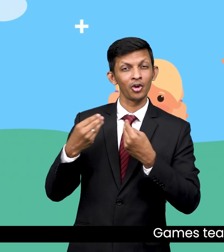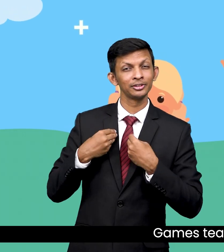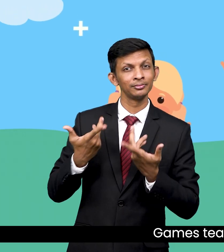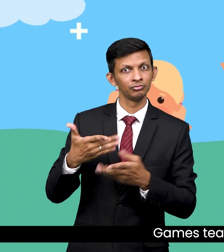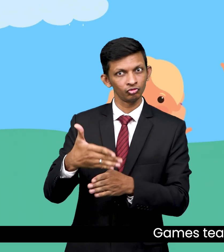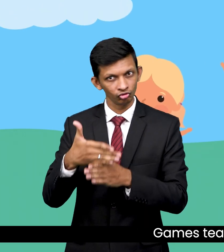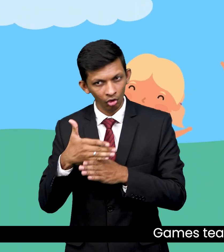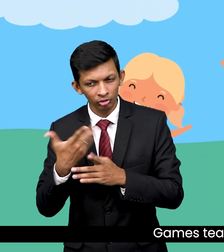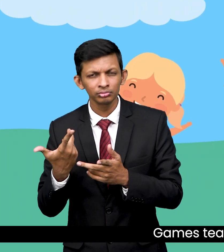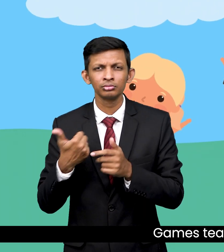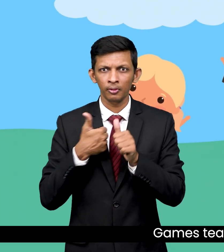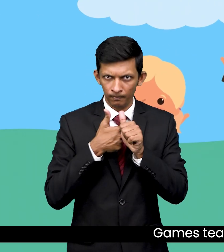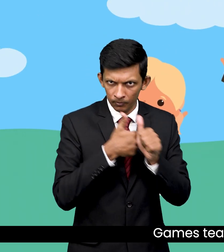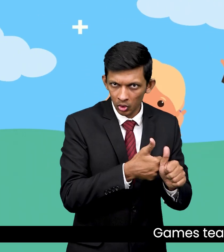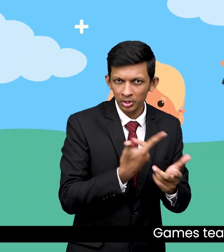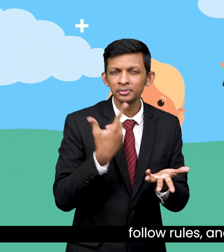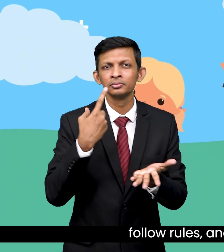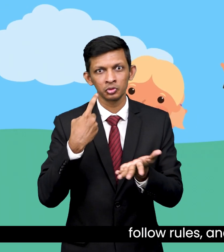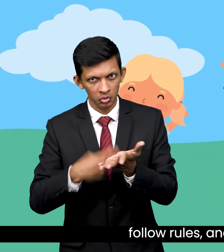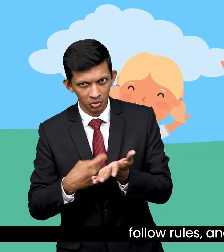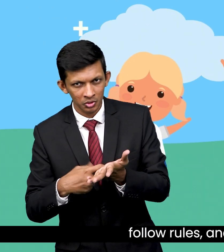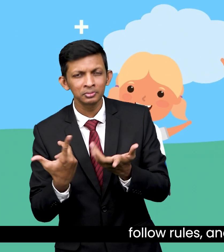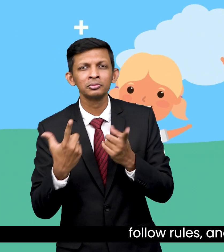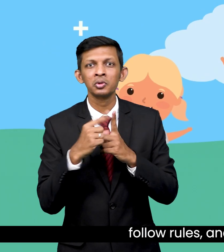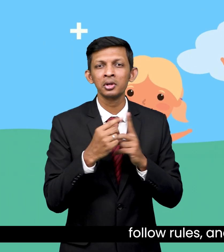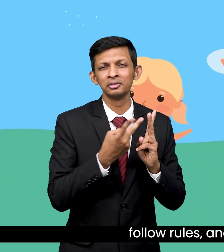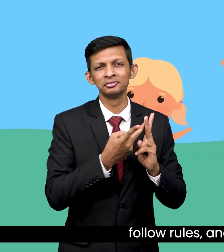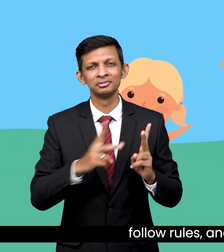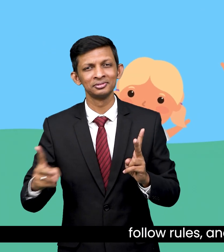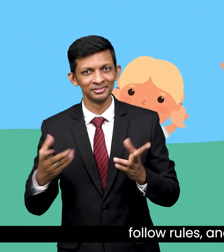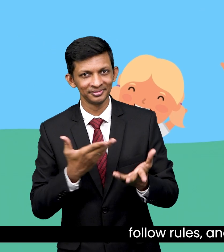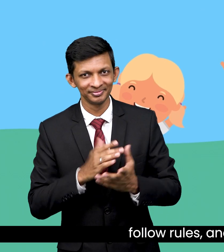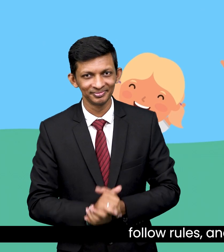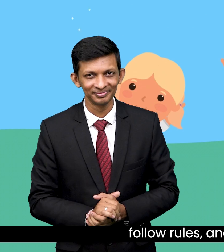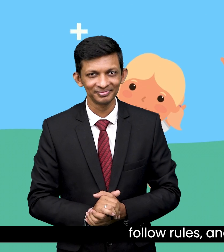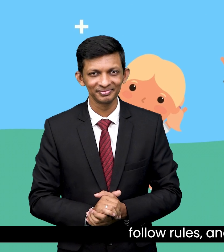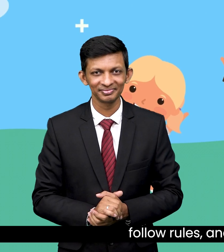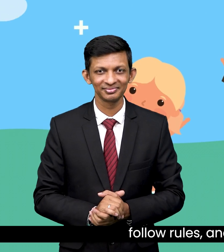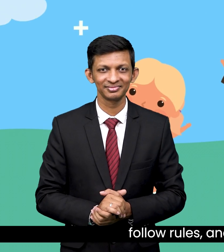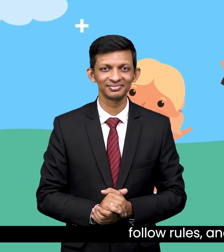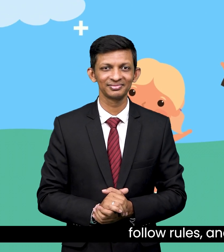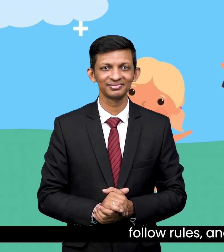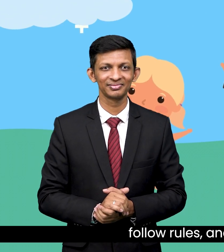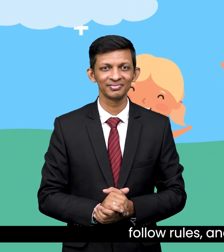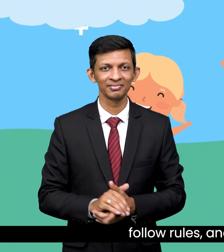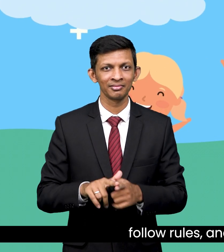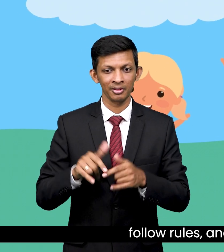Games teach us to share, follow rules, and work with others.